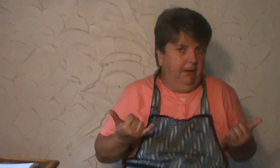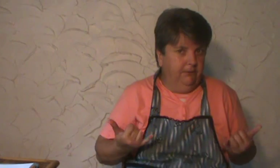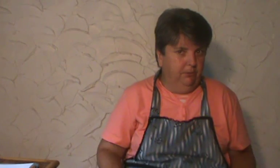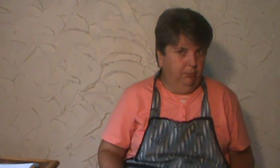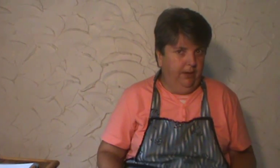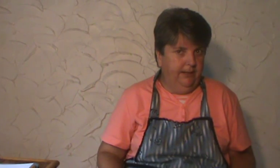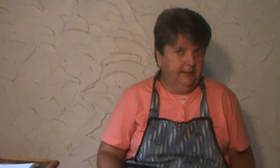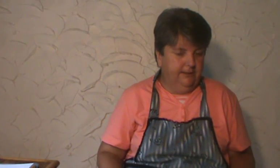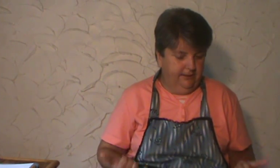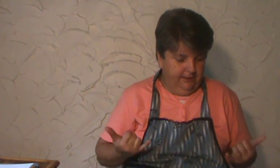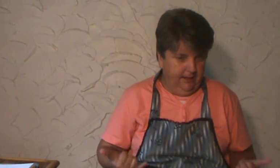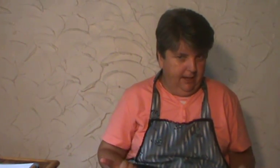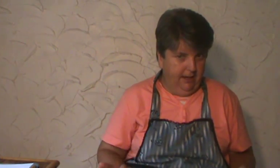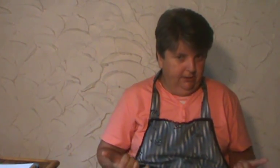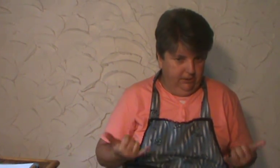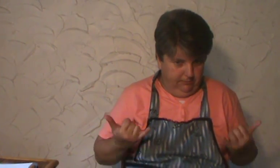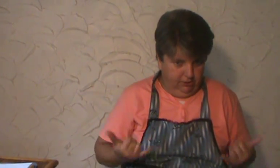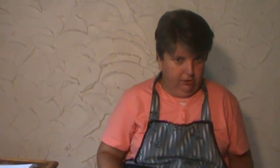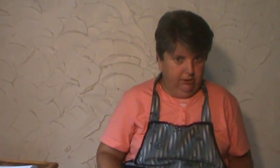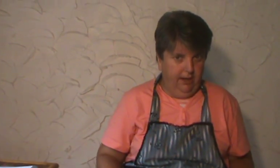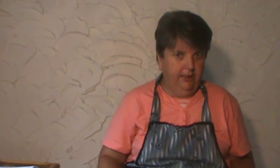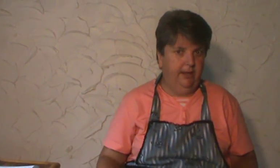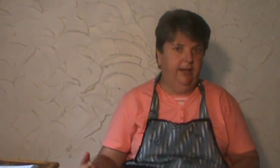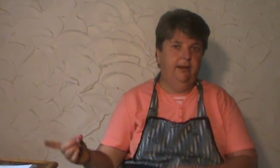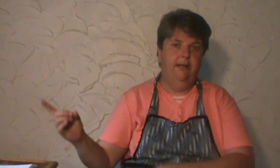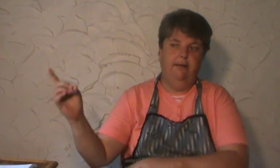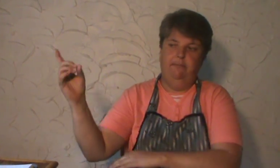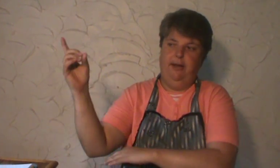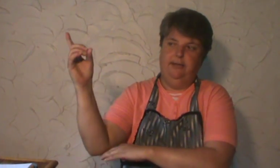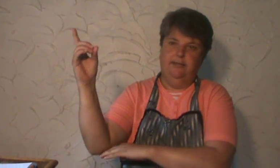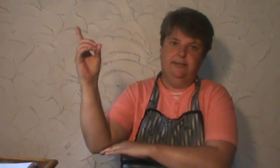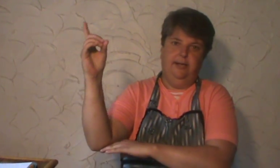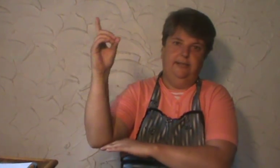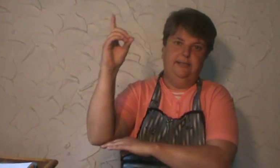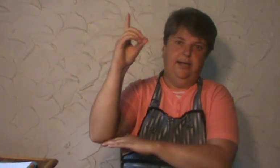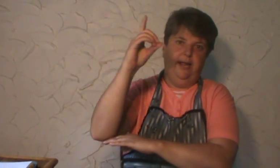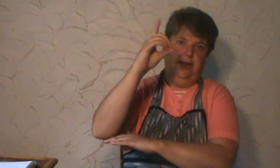bounce it once, and then make the sign day.